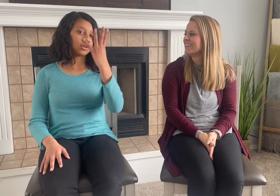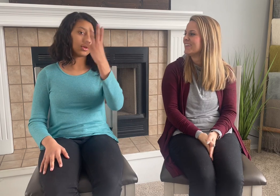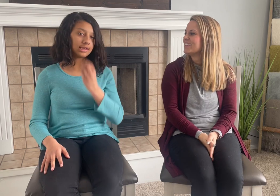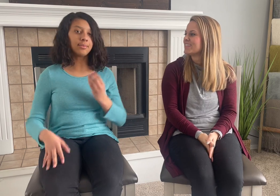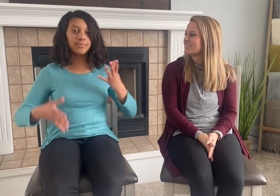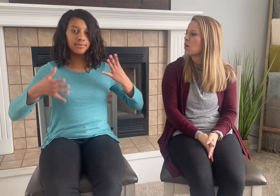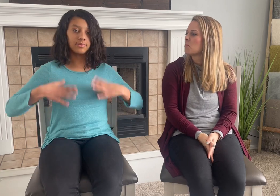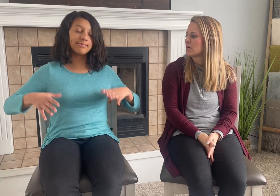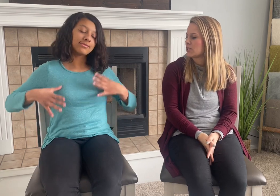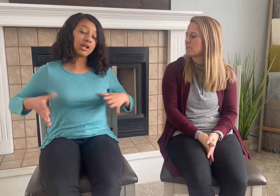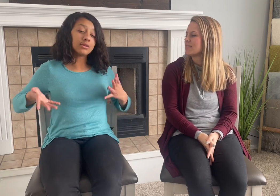So pajamas.